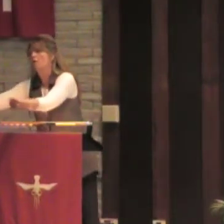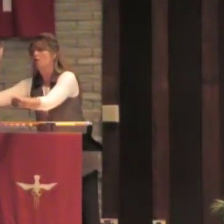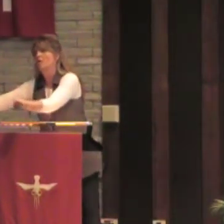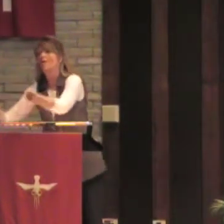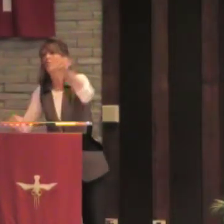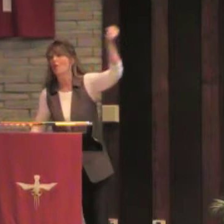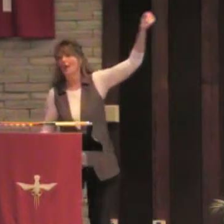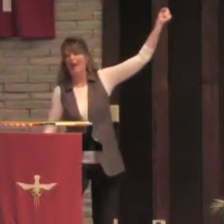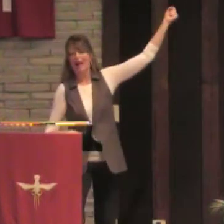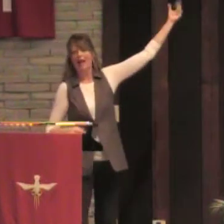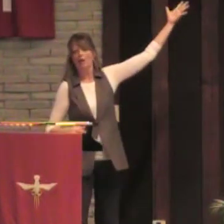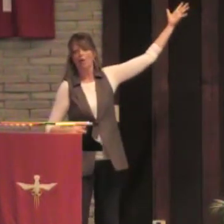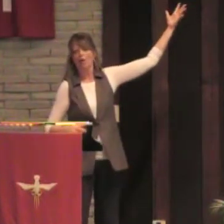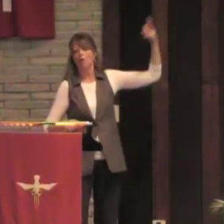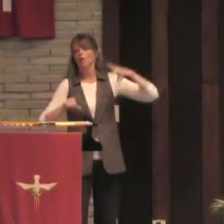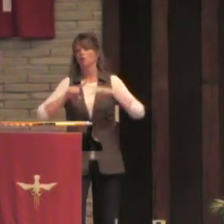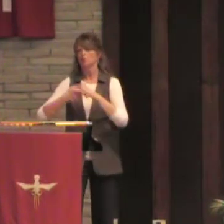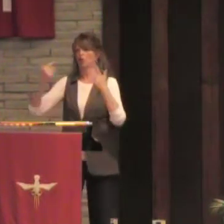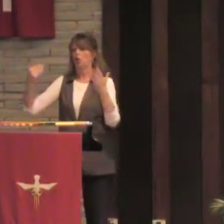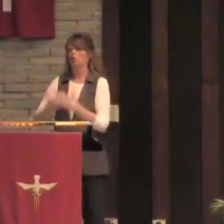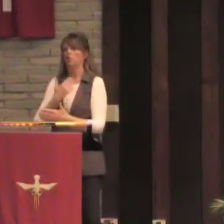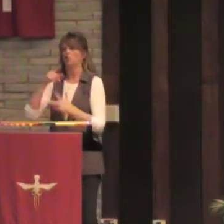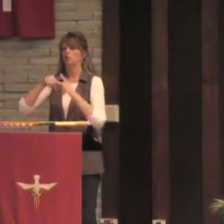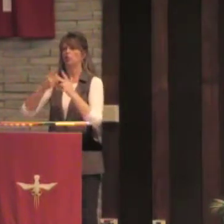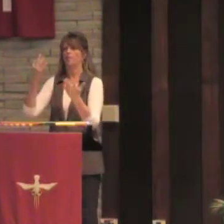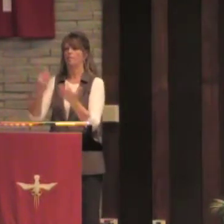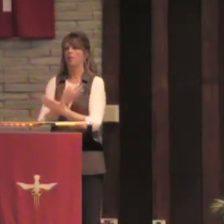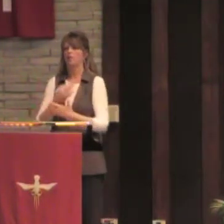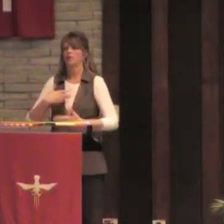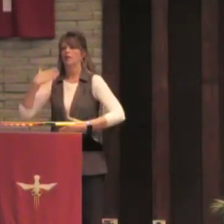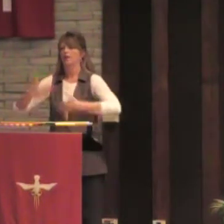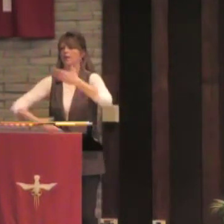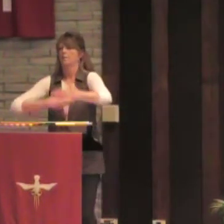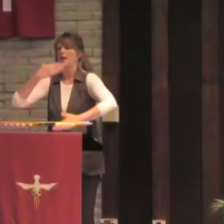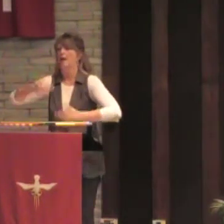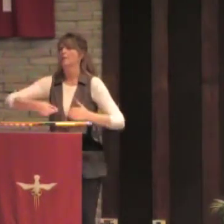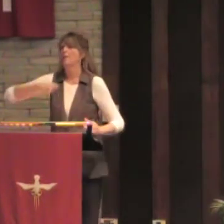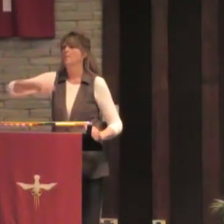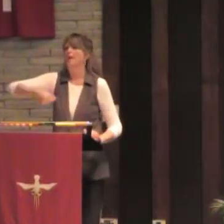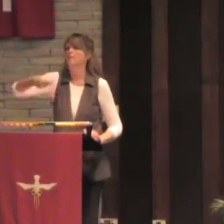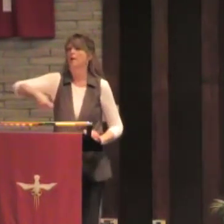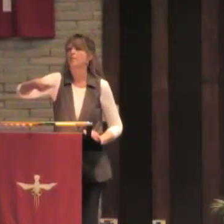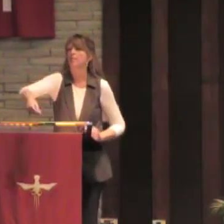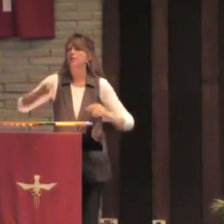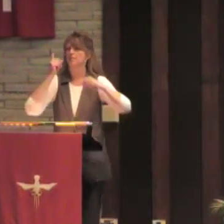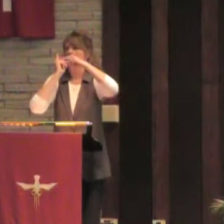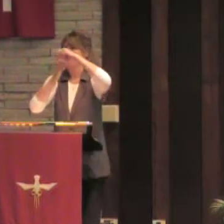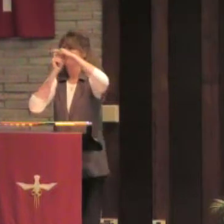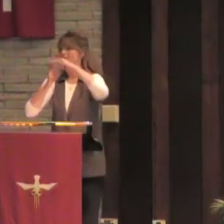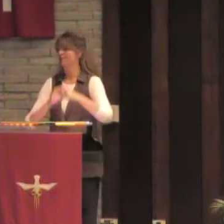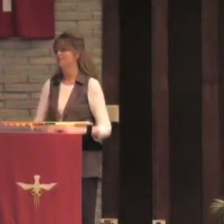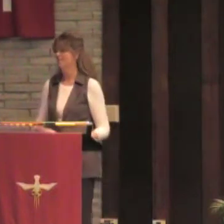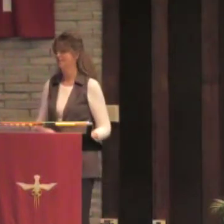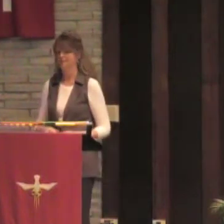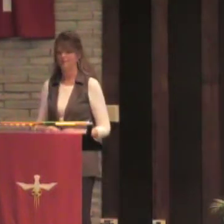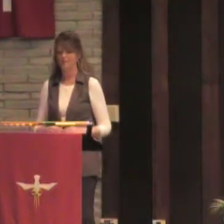it down to future generations. We've got to let go and get a fresh start and pass on